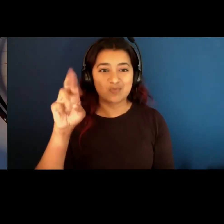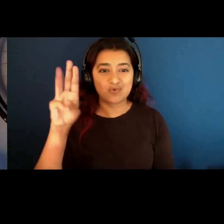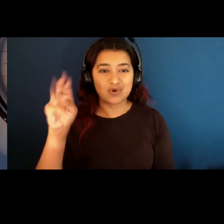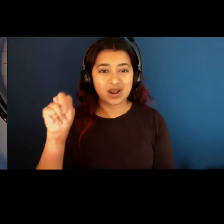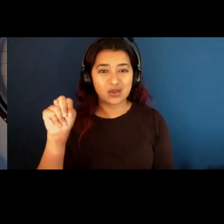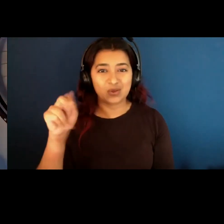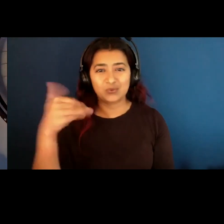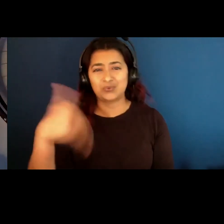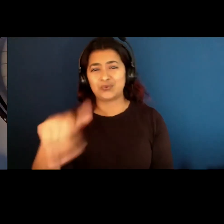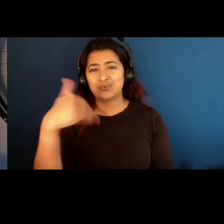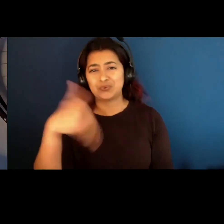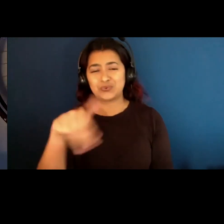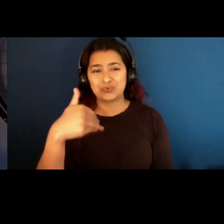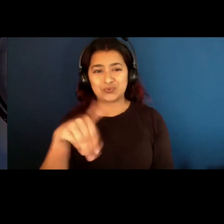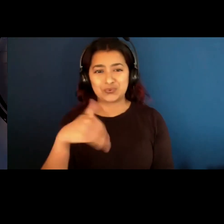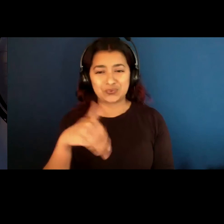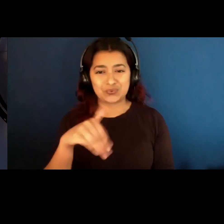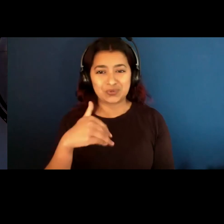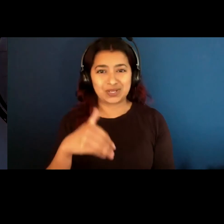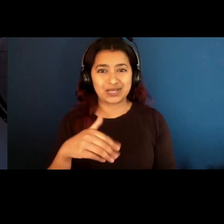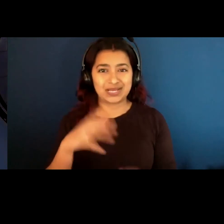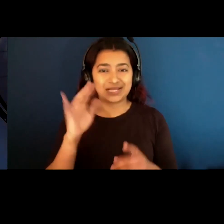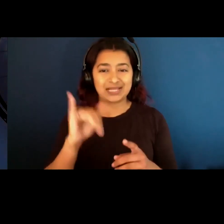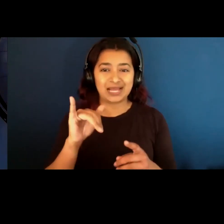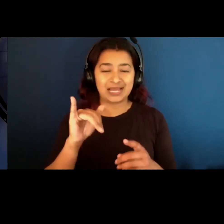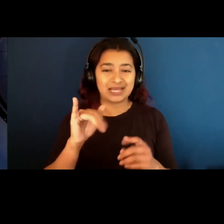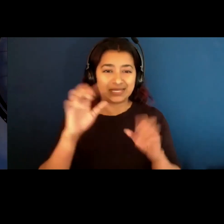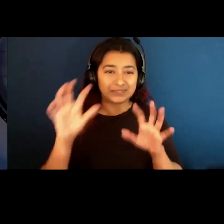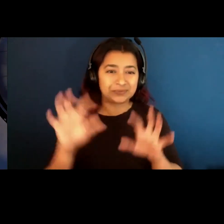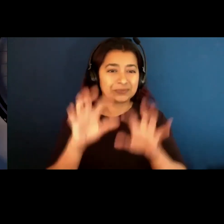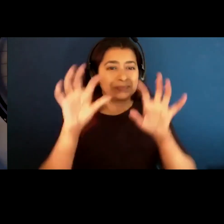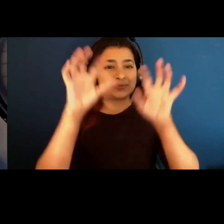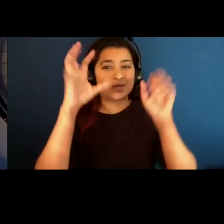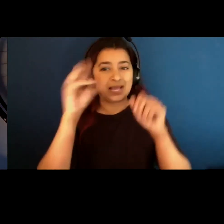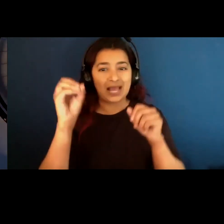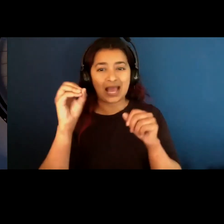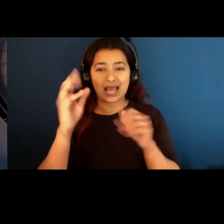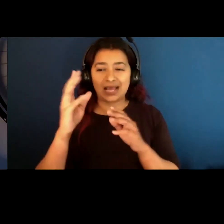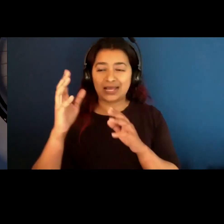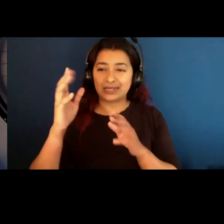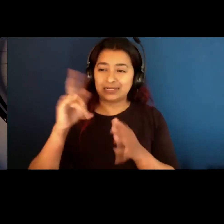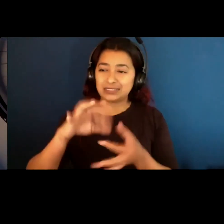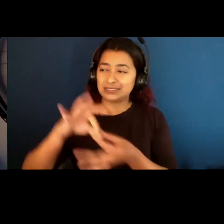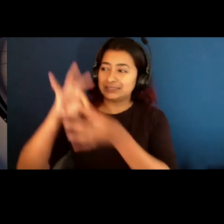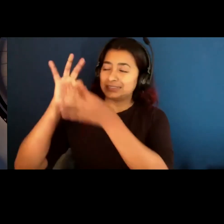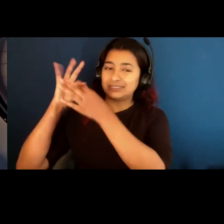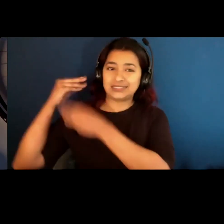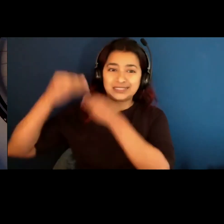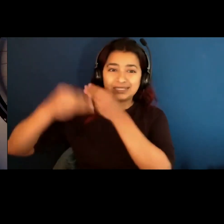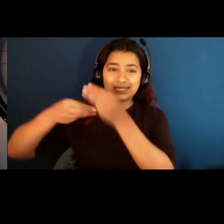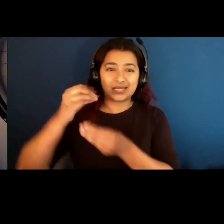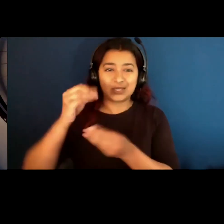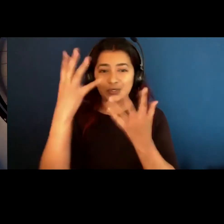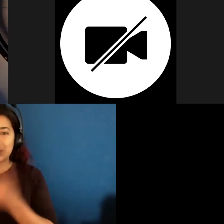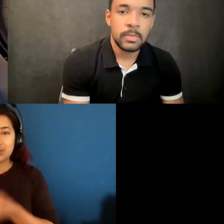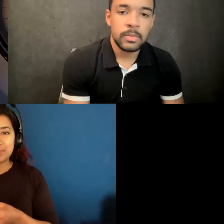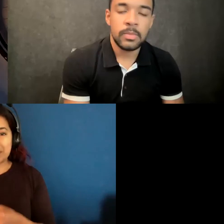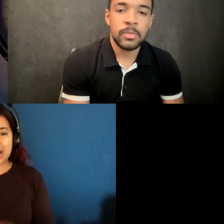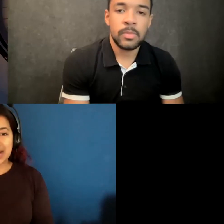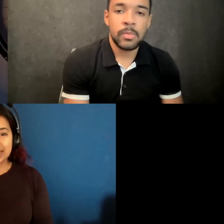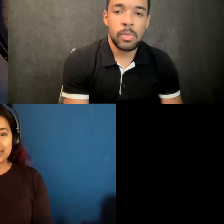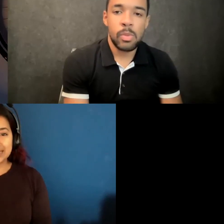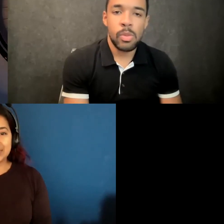the artistry and the ache and the reaching for ancestors and your glorious Blackness. I think y'all are